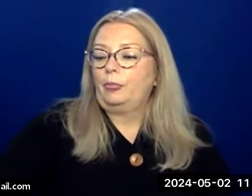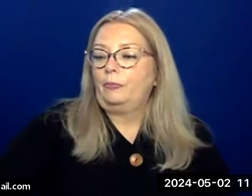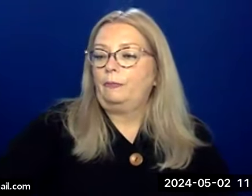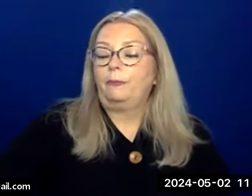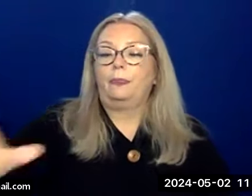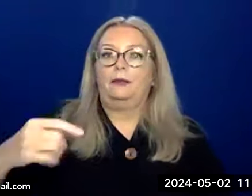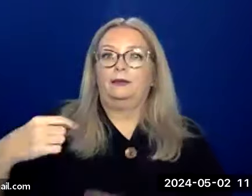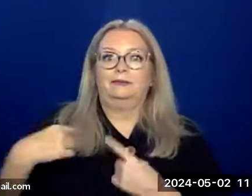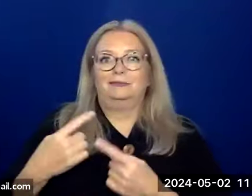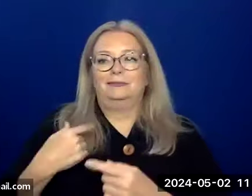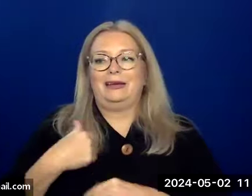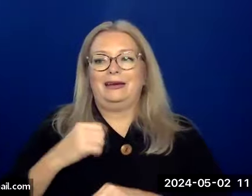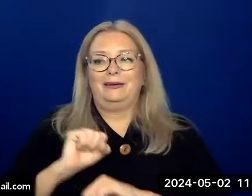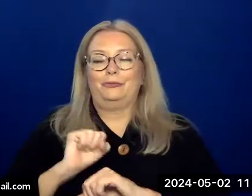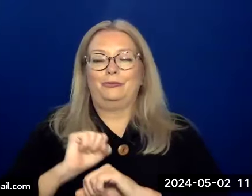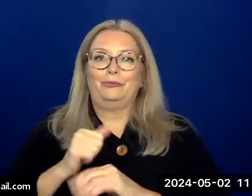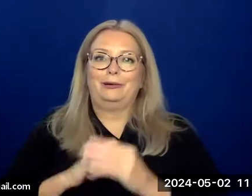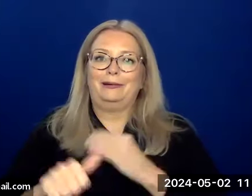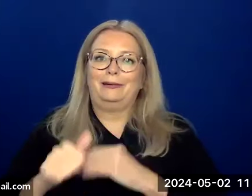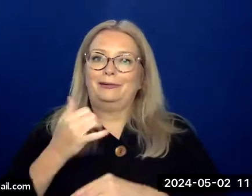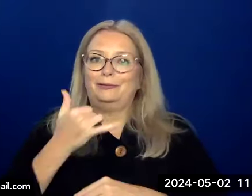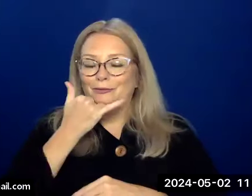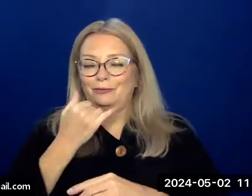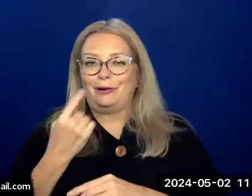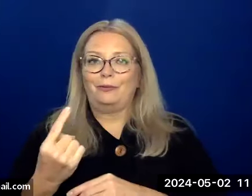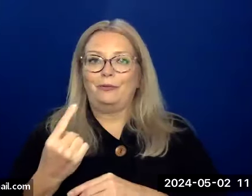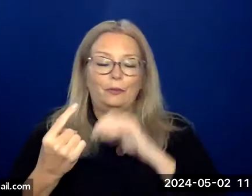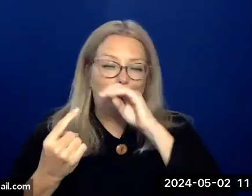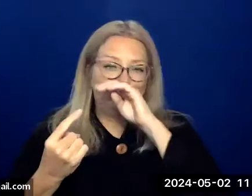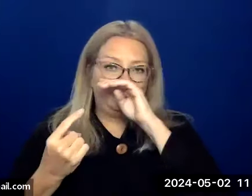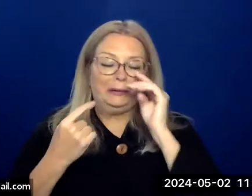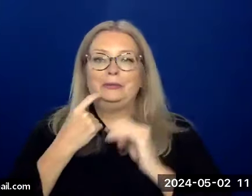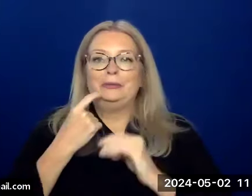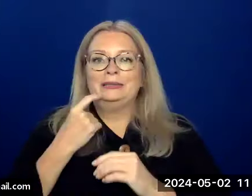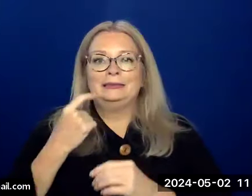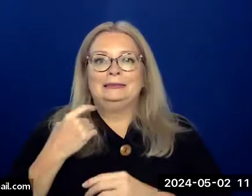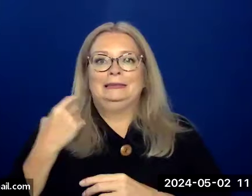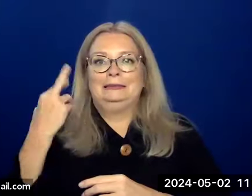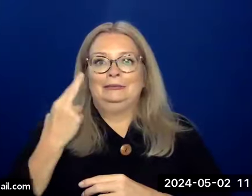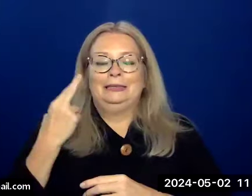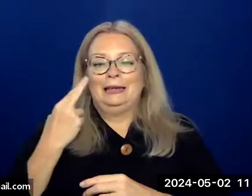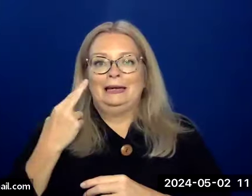not notified of that until I discovered it recently. So now I have 2